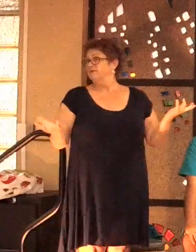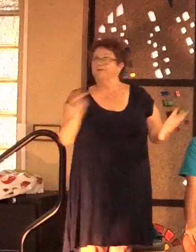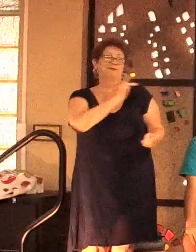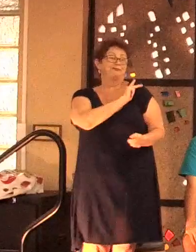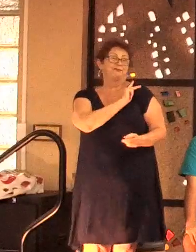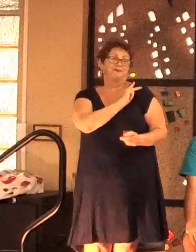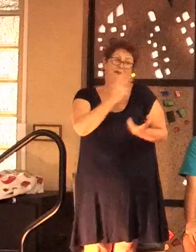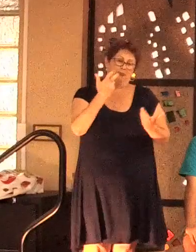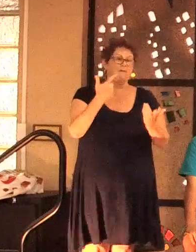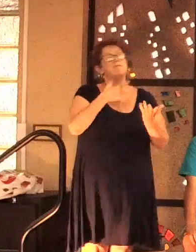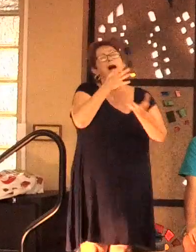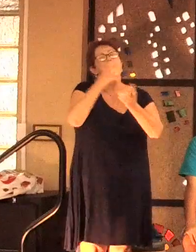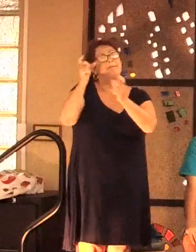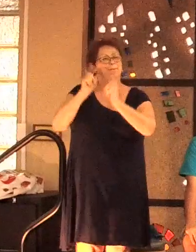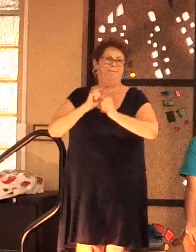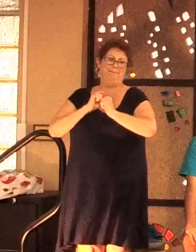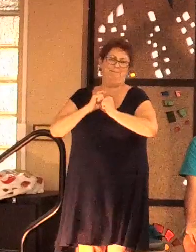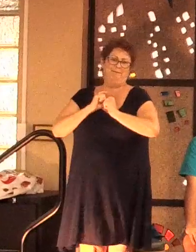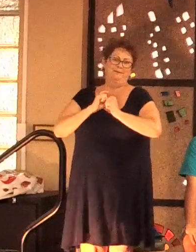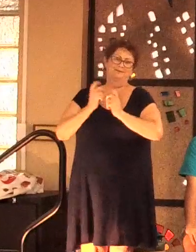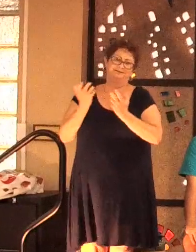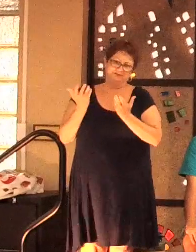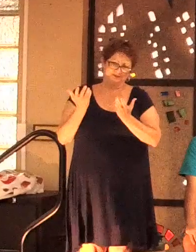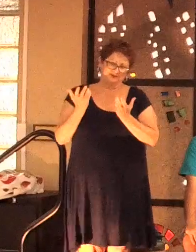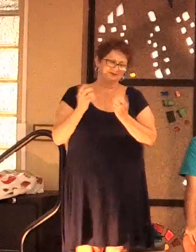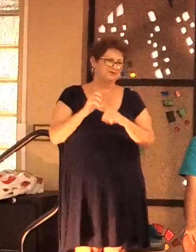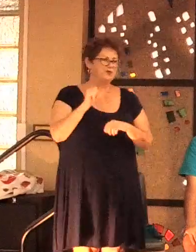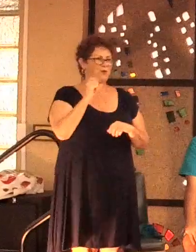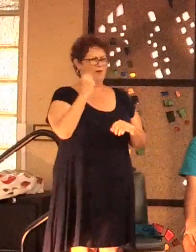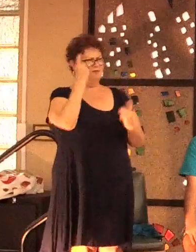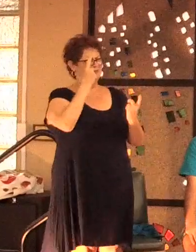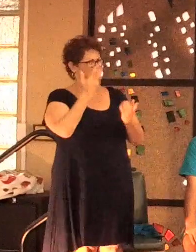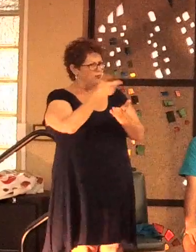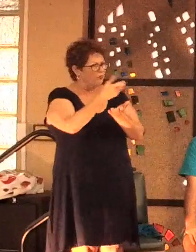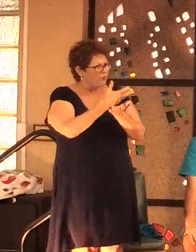sign for me. I don't know. Susie, but that's my name. So my mom gave me that name.